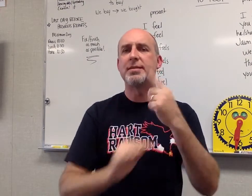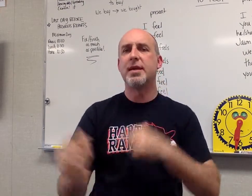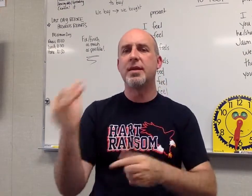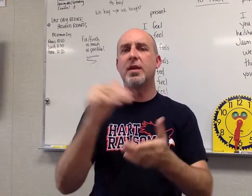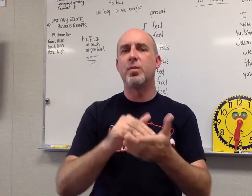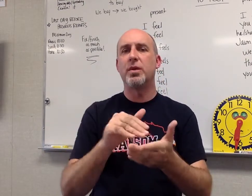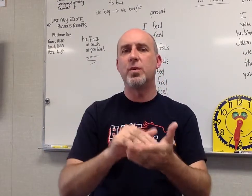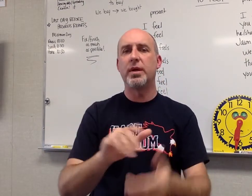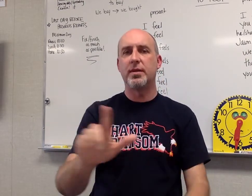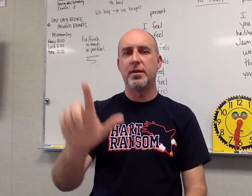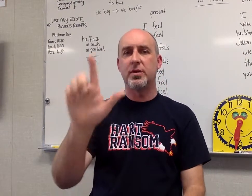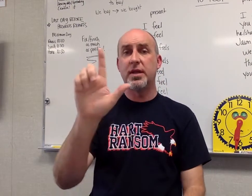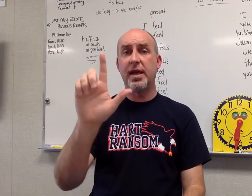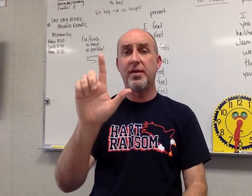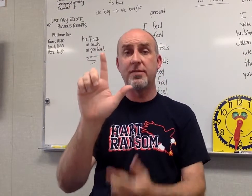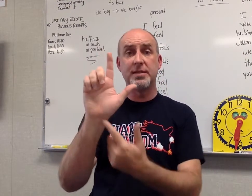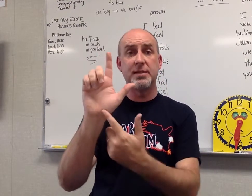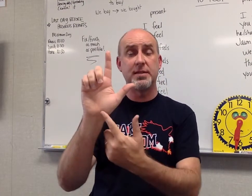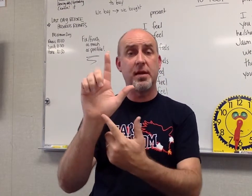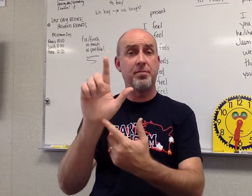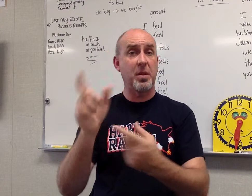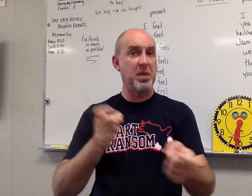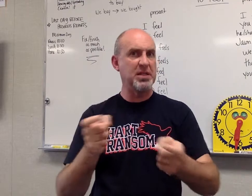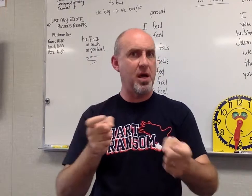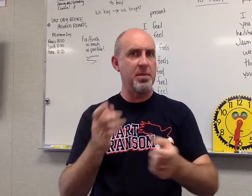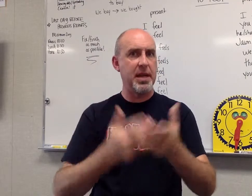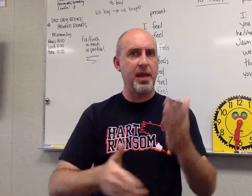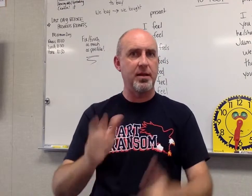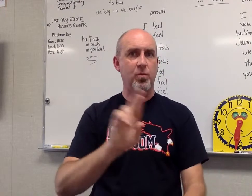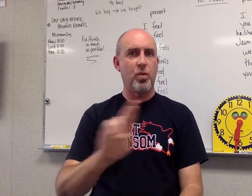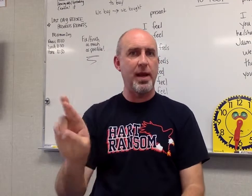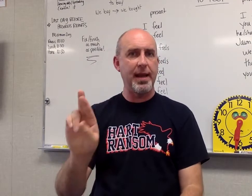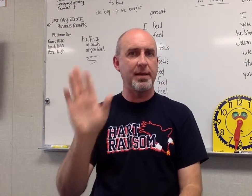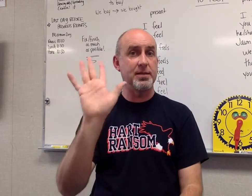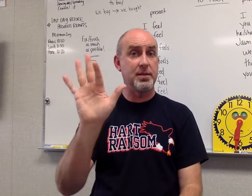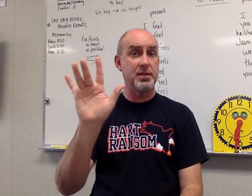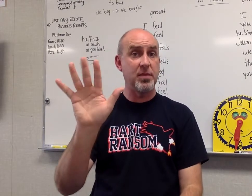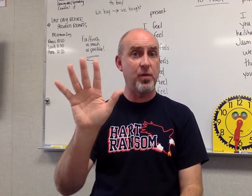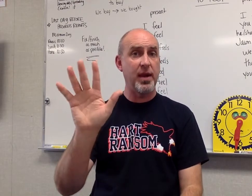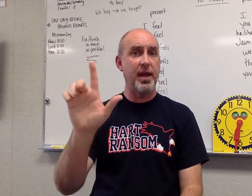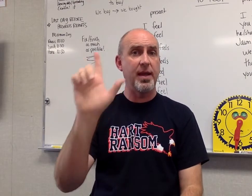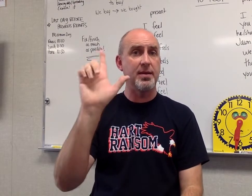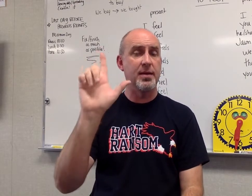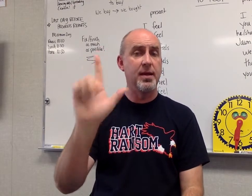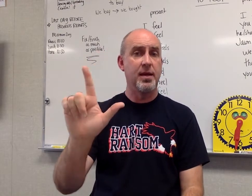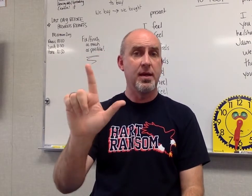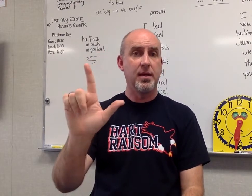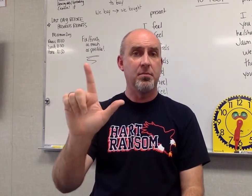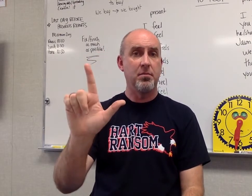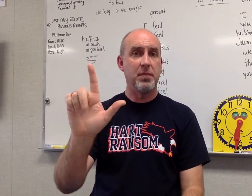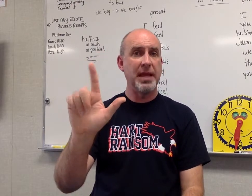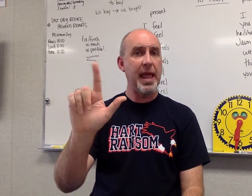sign again really quickly. You're going to have, this is my dominant hand. I'm right-handed, so this is my right hand. Make an